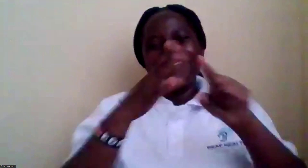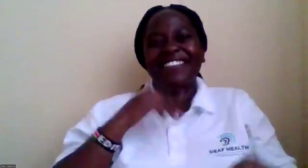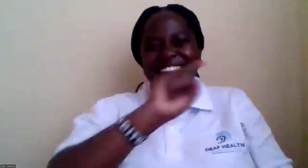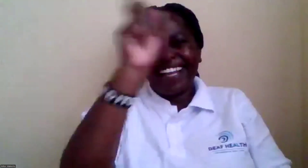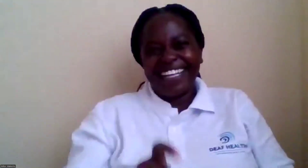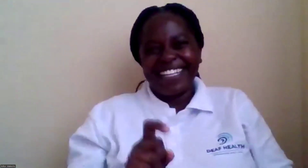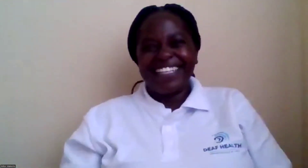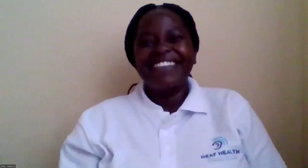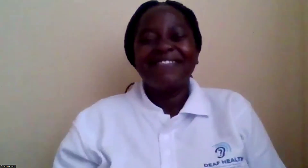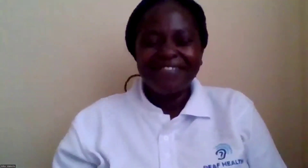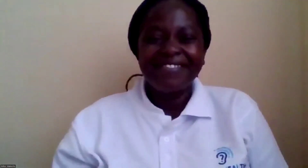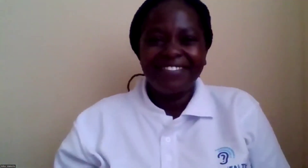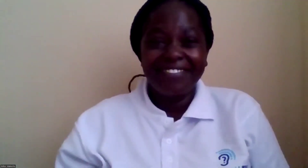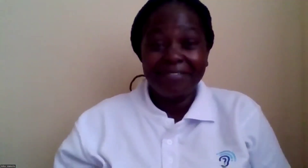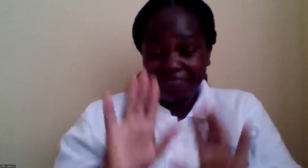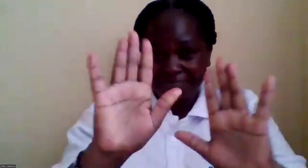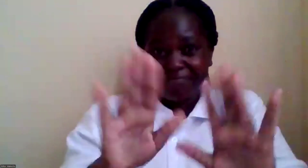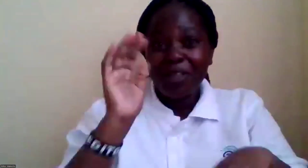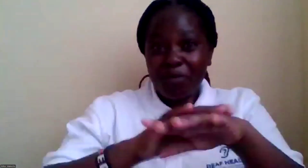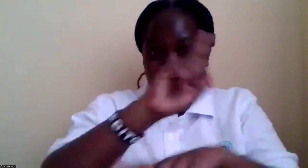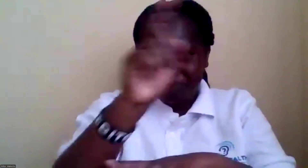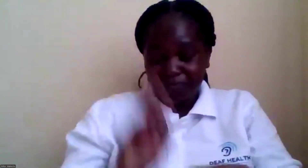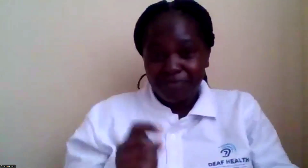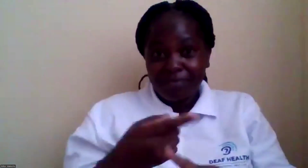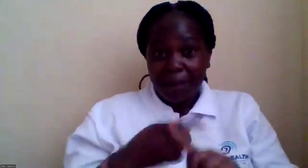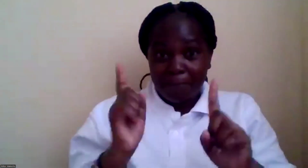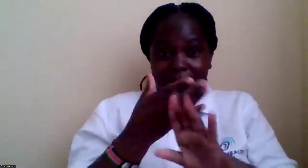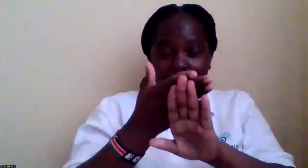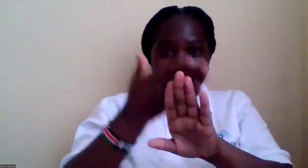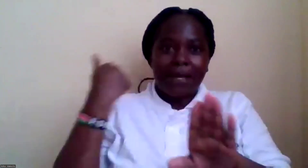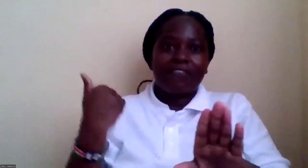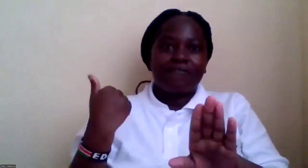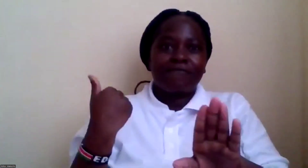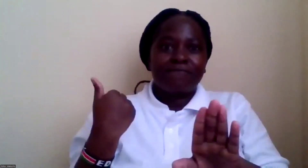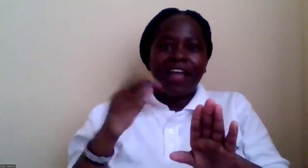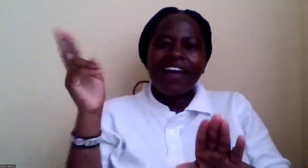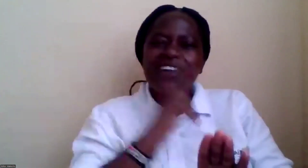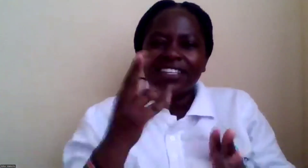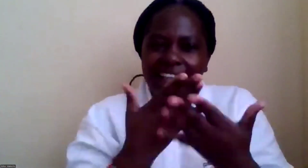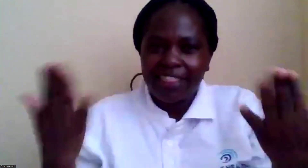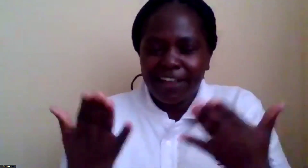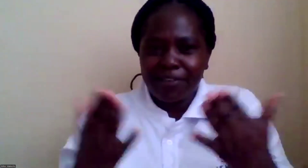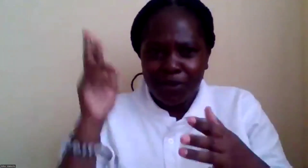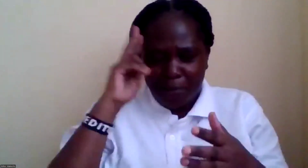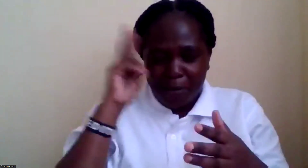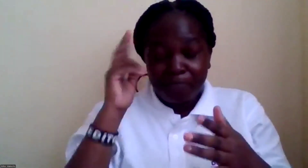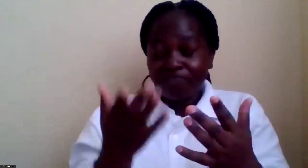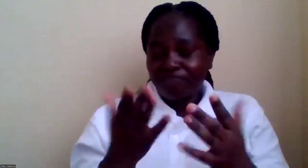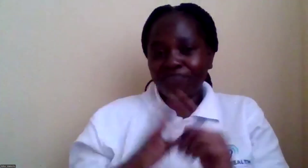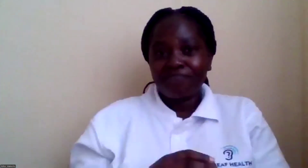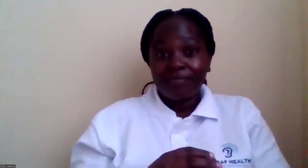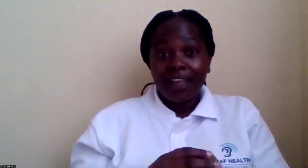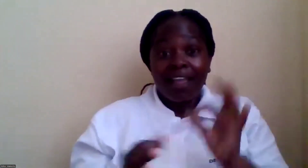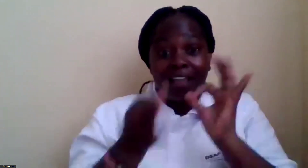very good question. Now I'm going to take us back to what we discussed on risk factors. In fact, if